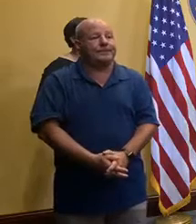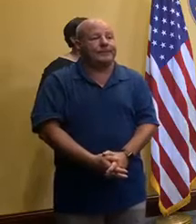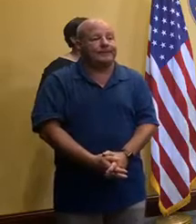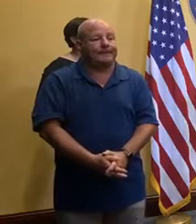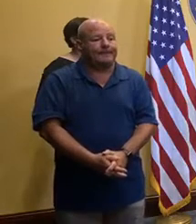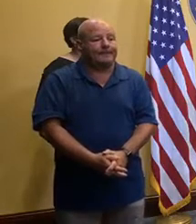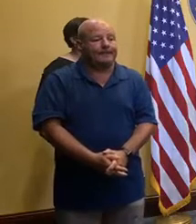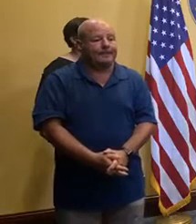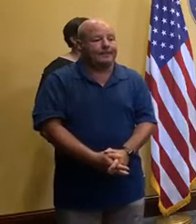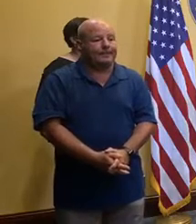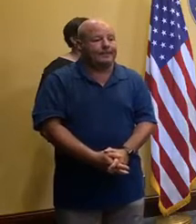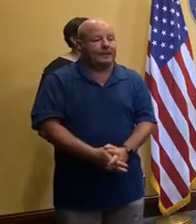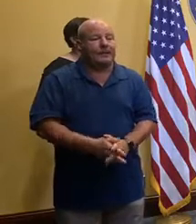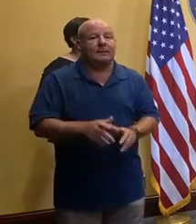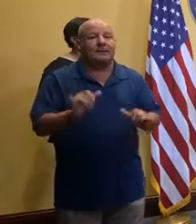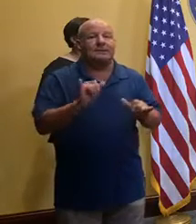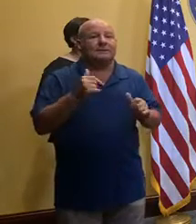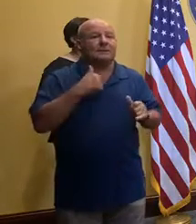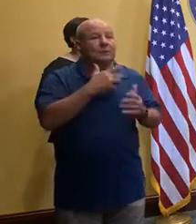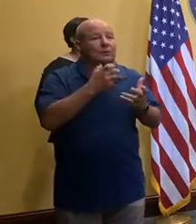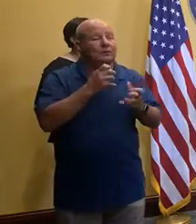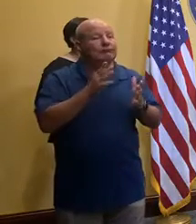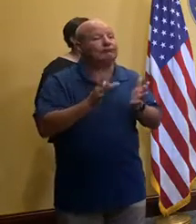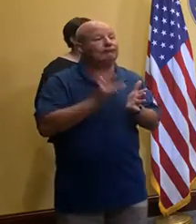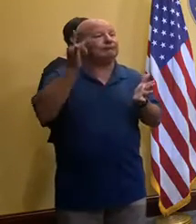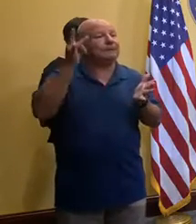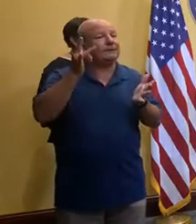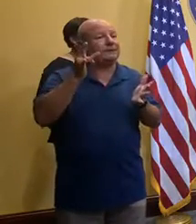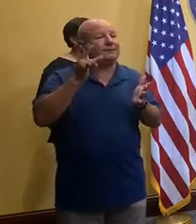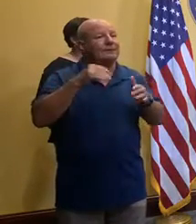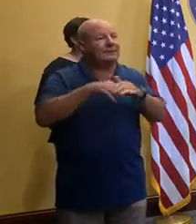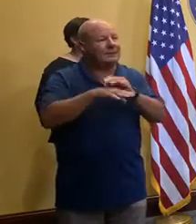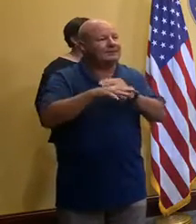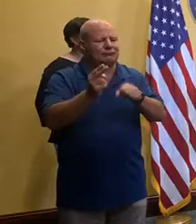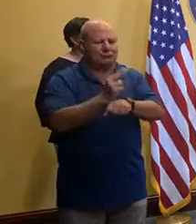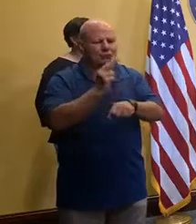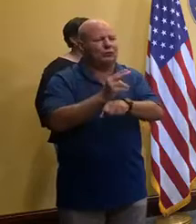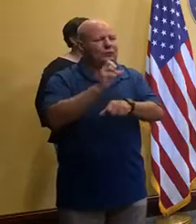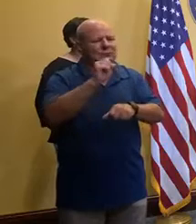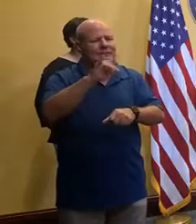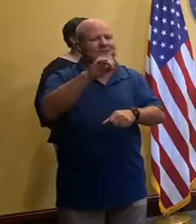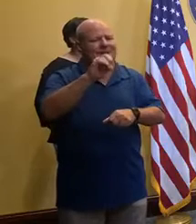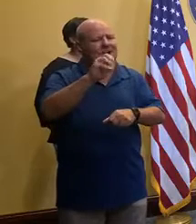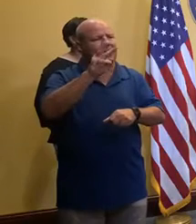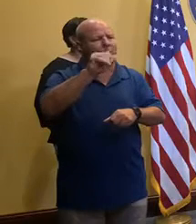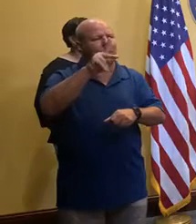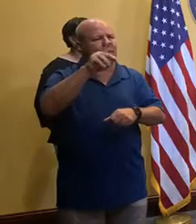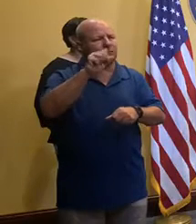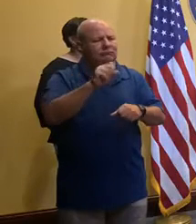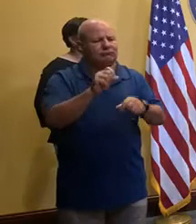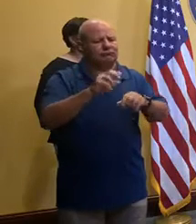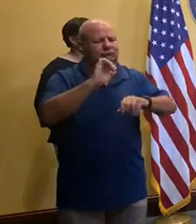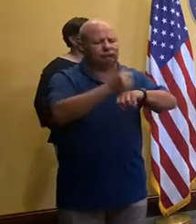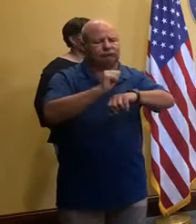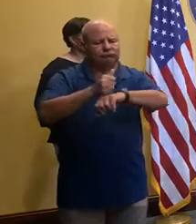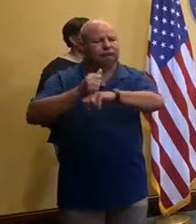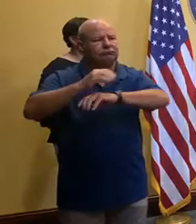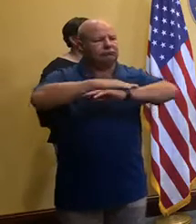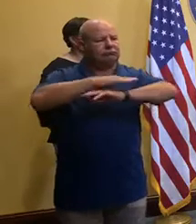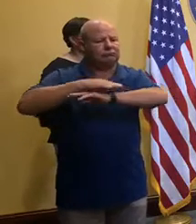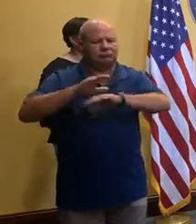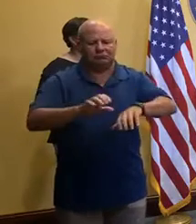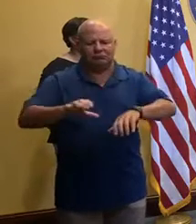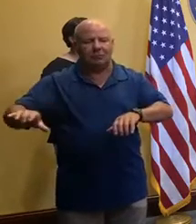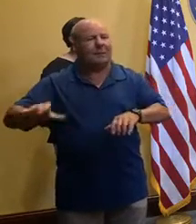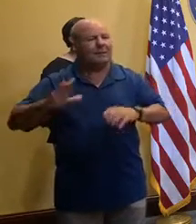we want you to take advantage of the access of the sidewalks, but we don't want you to exceed it to the point